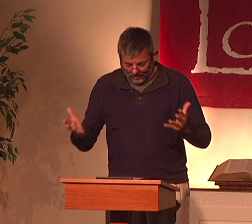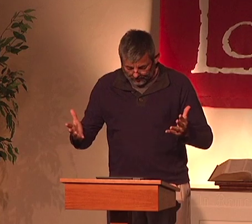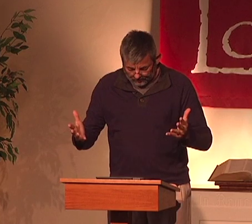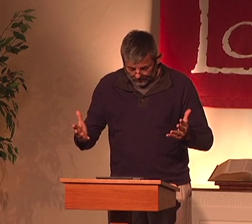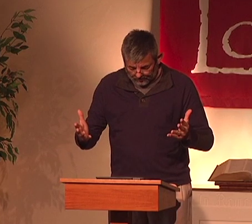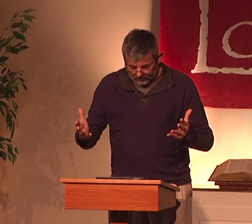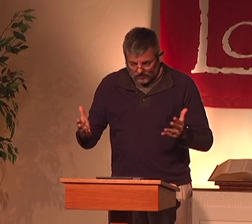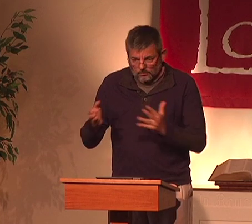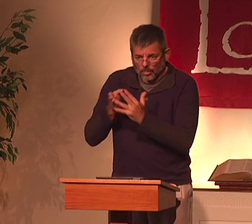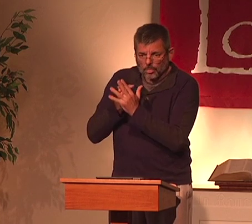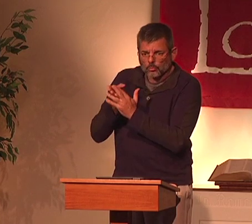Do everything